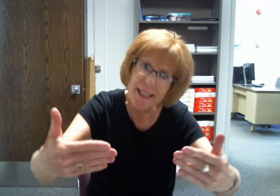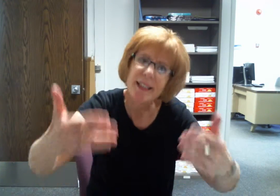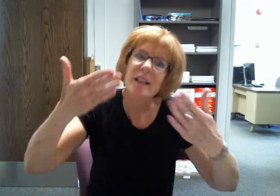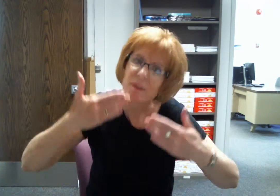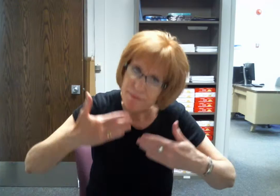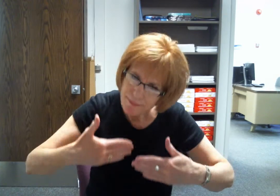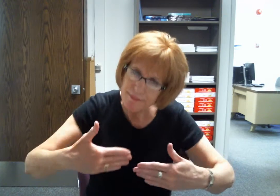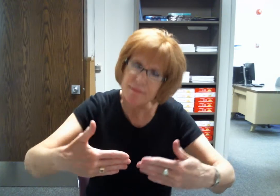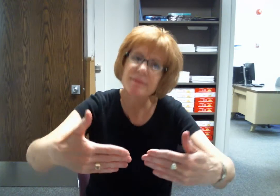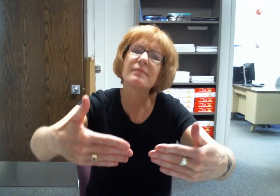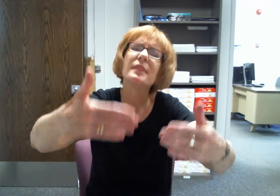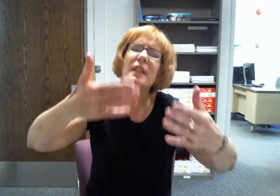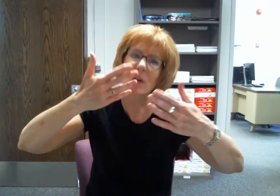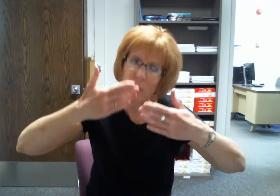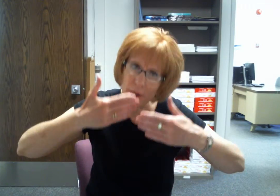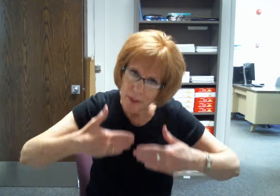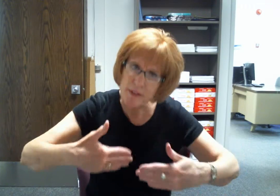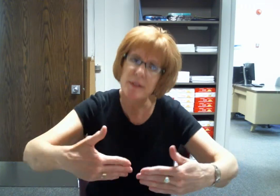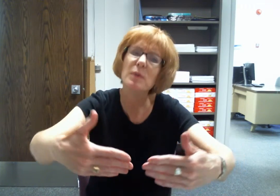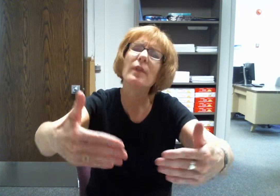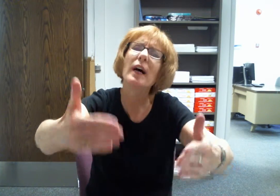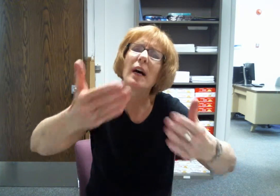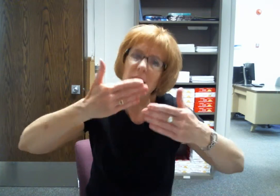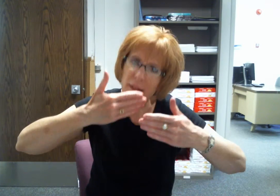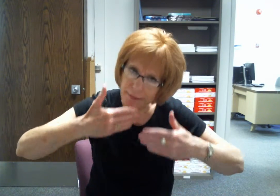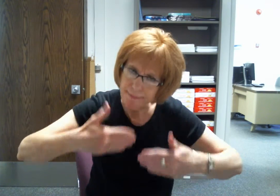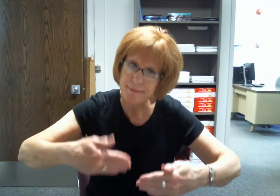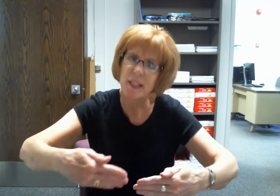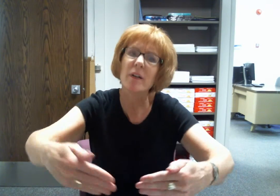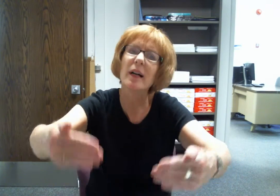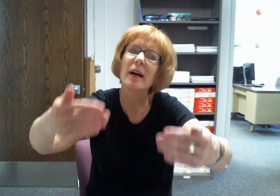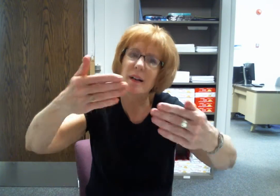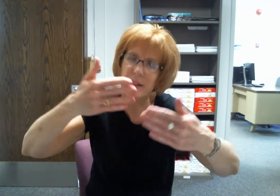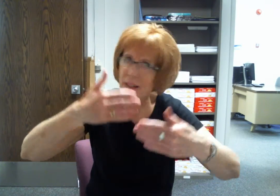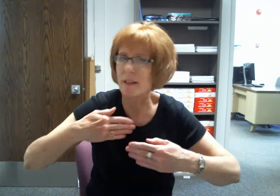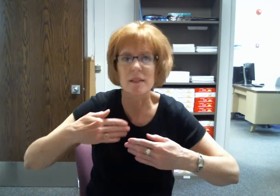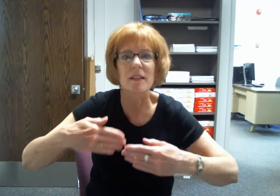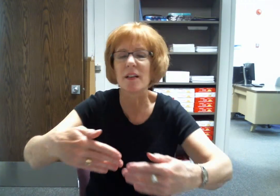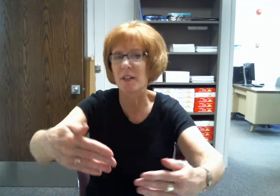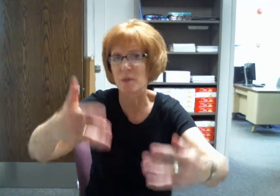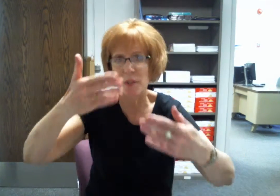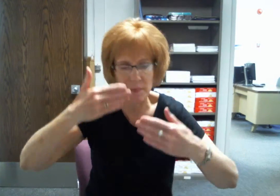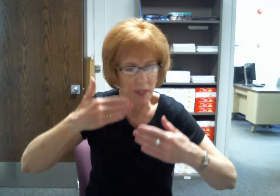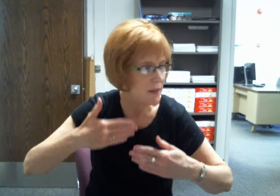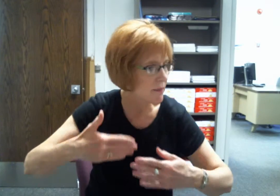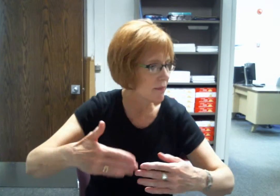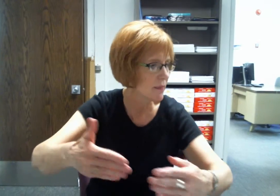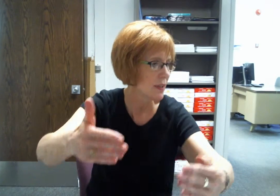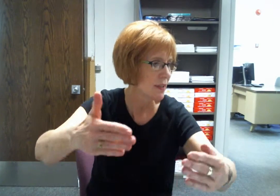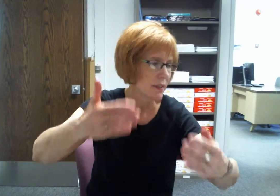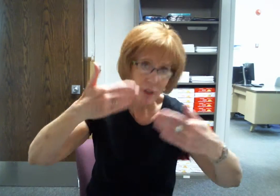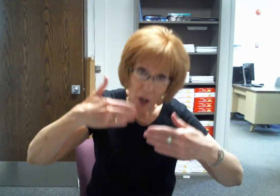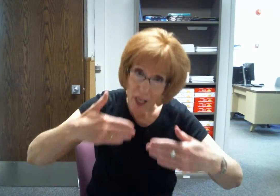Proceed. Get going. Let's move on. Carry on. Anything like that. That's what this means. Go